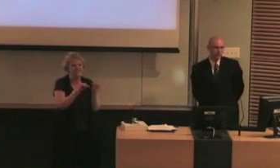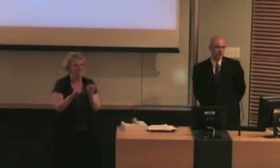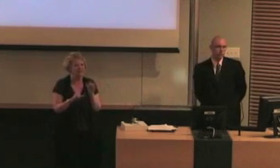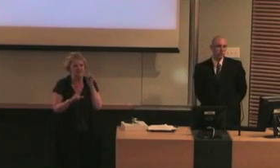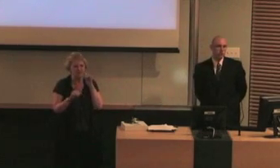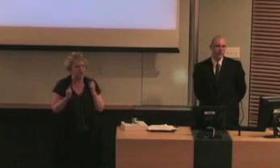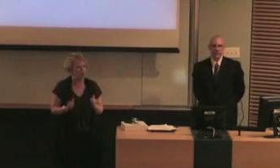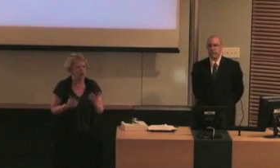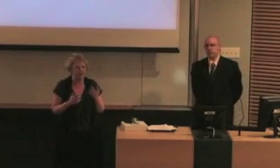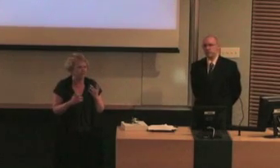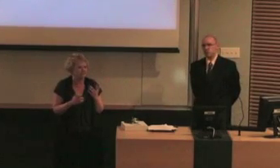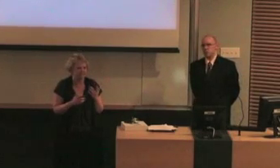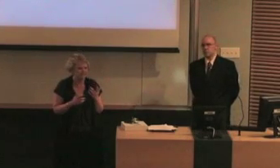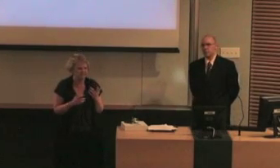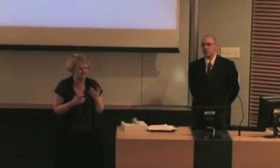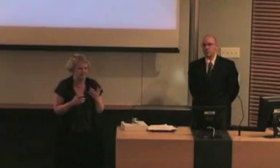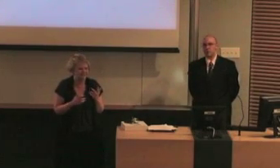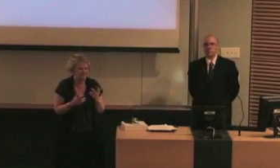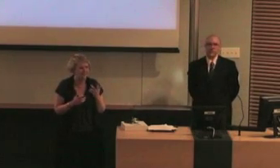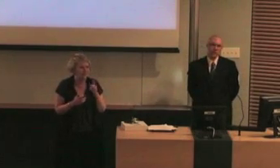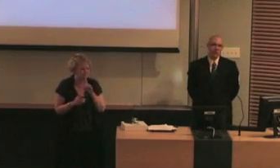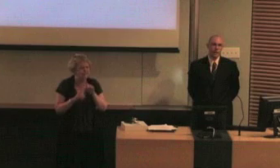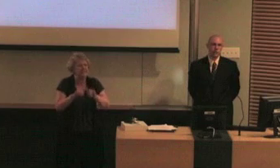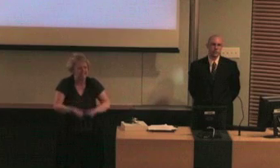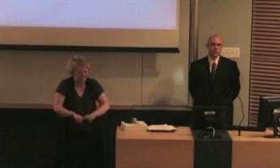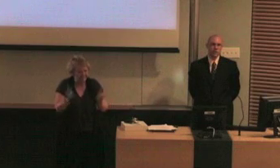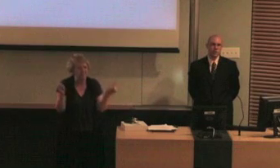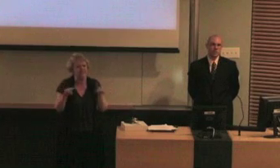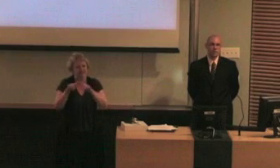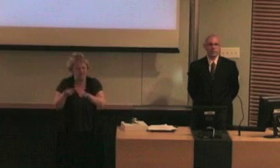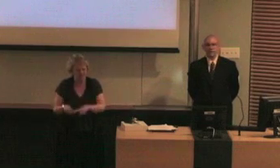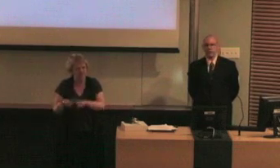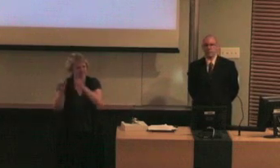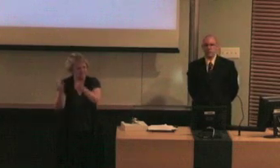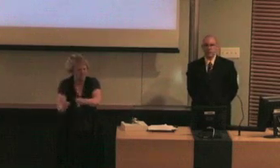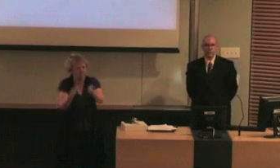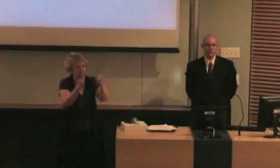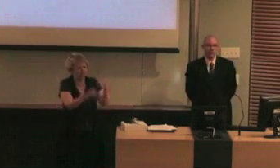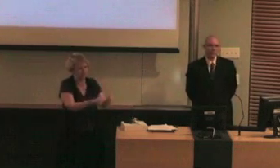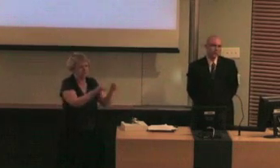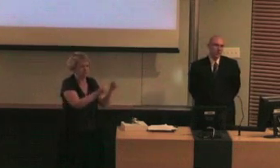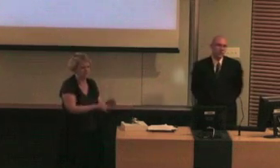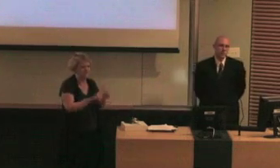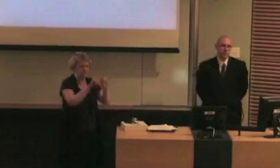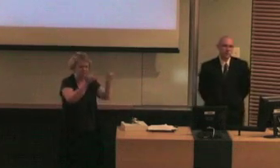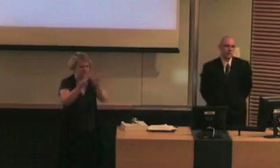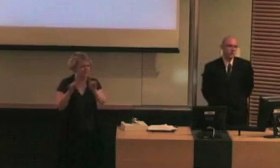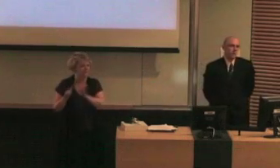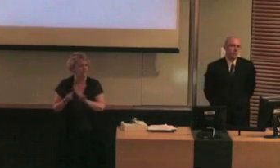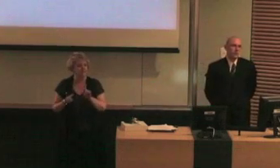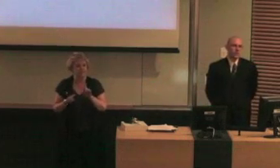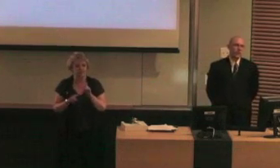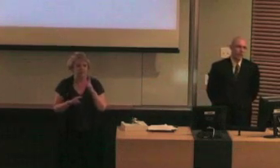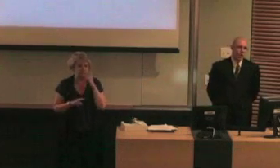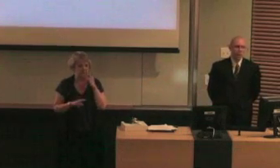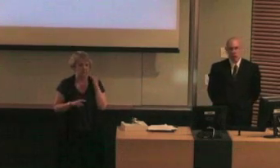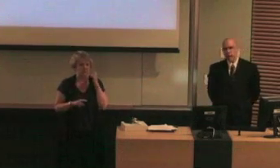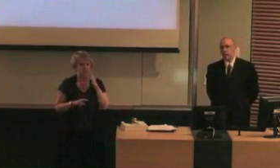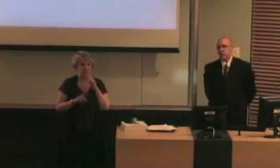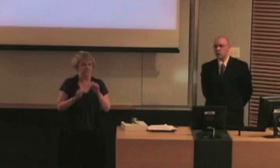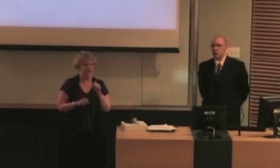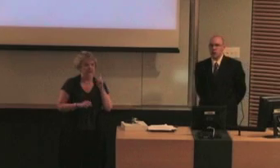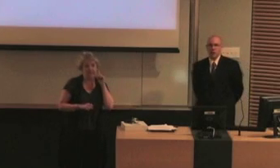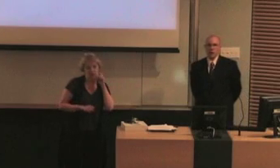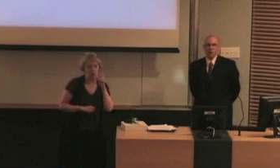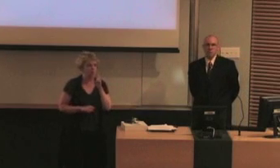loss, which makes for a great individual difference between each patient. So it can be very different. So just because a deaf patient can hear or